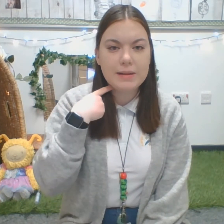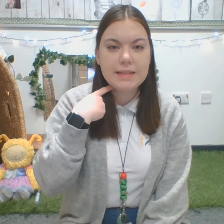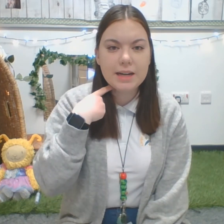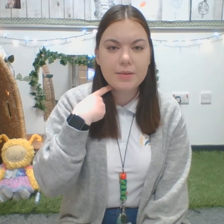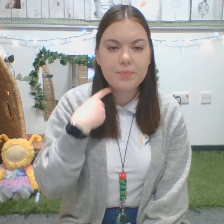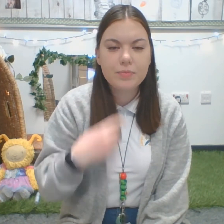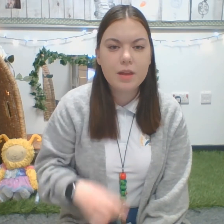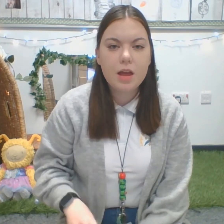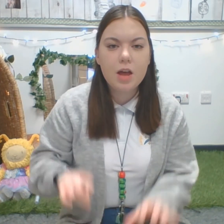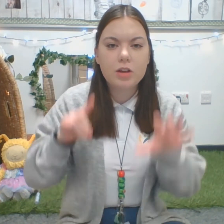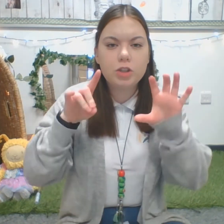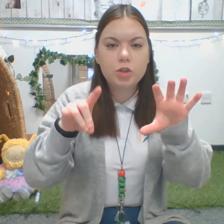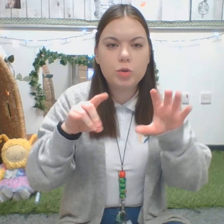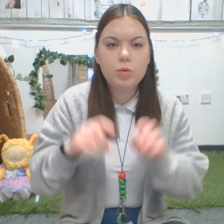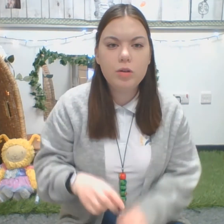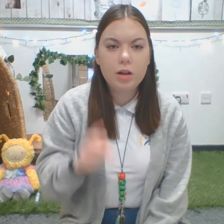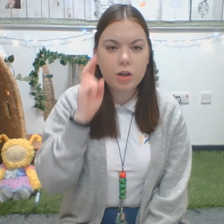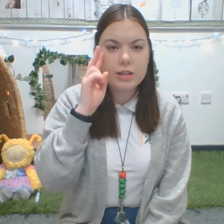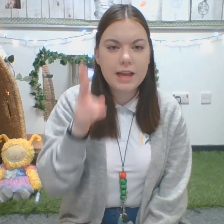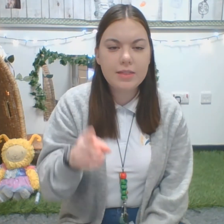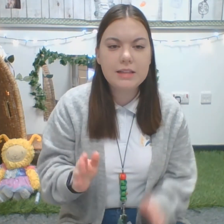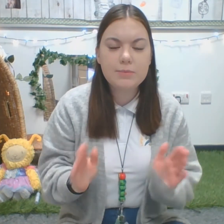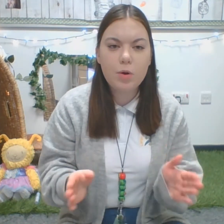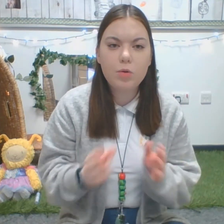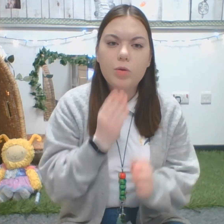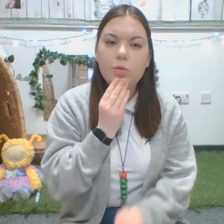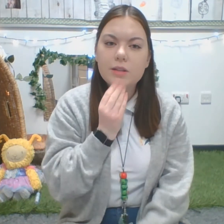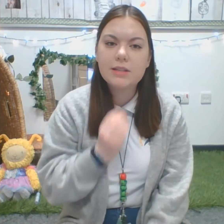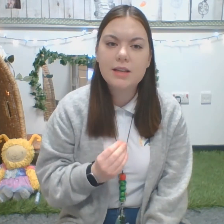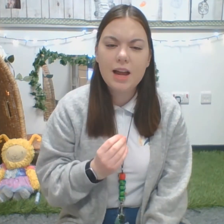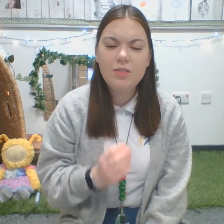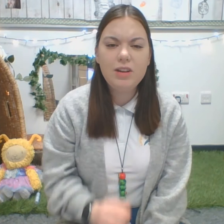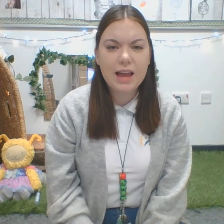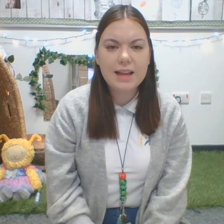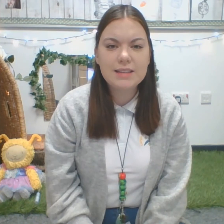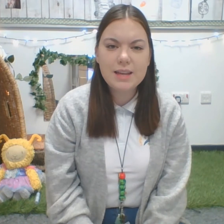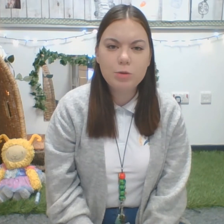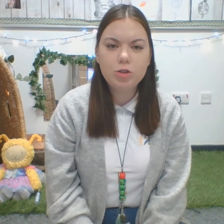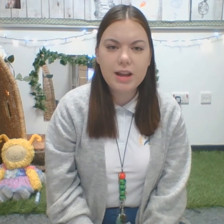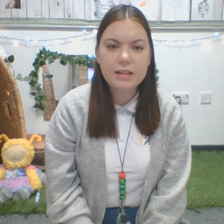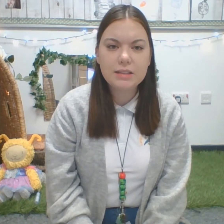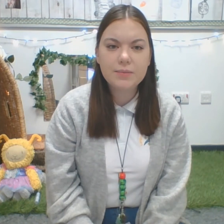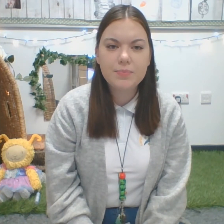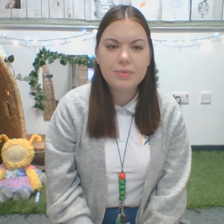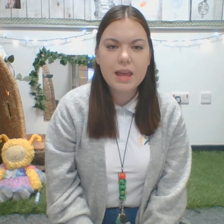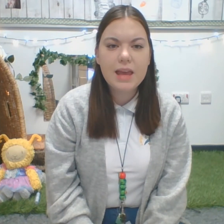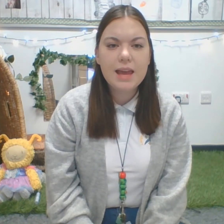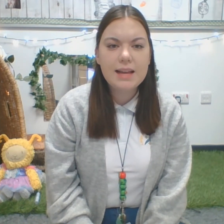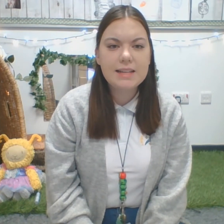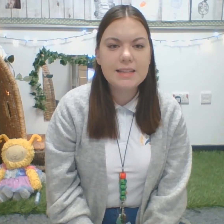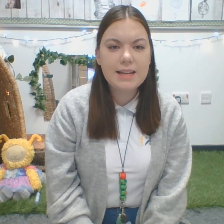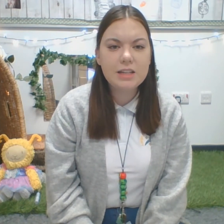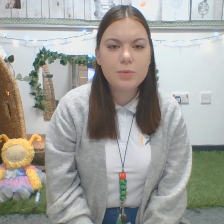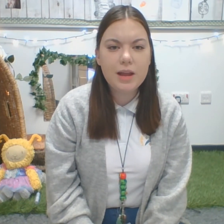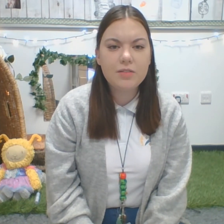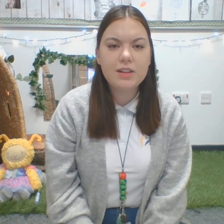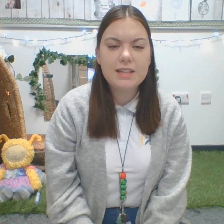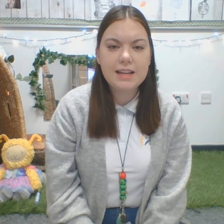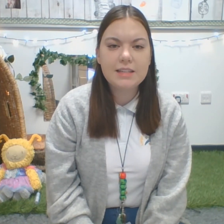meatier. The troll looked at the small goat and realised he was right. He decided to wait for the tastier